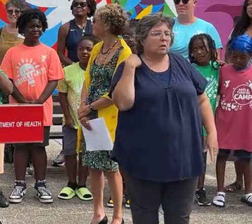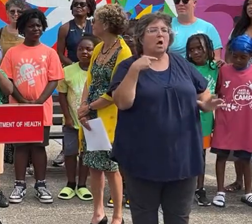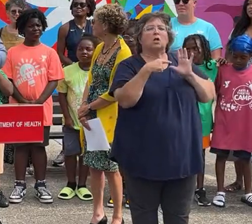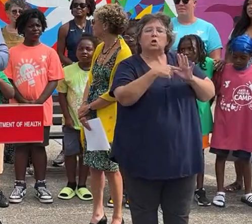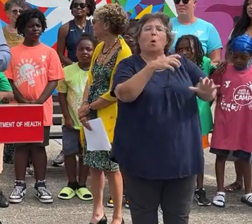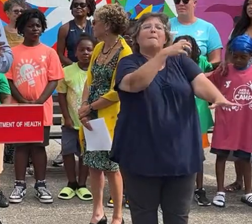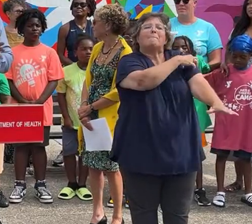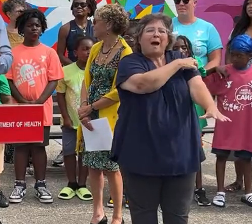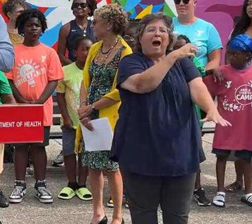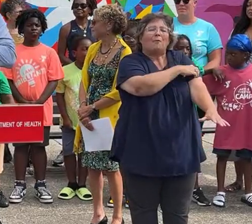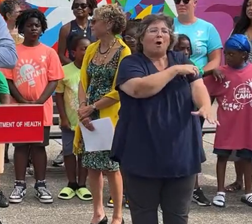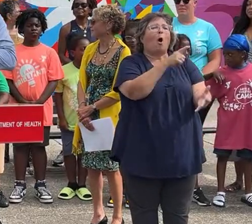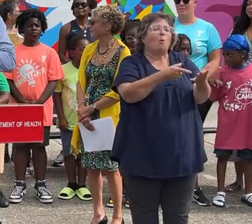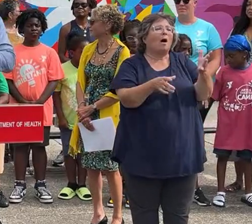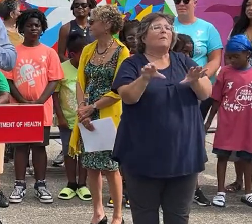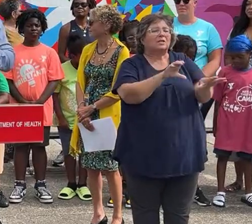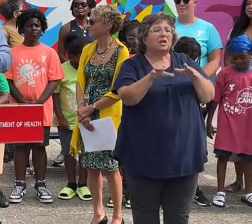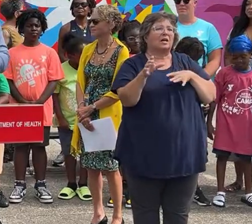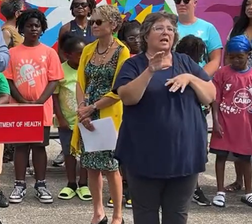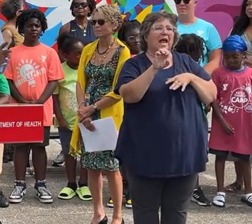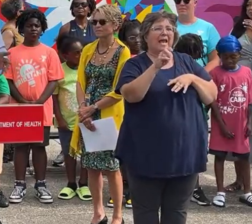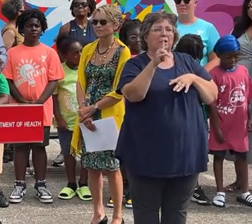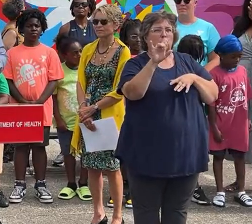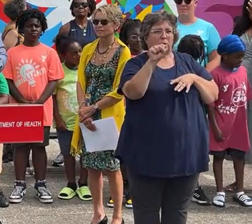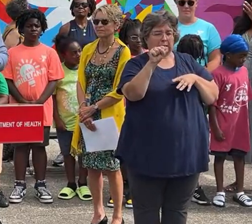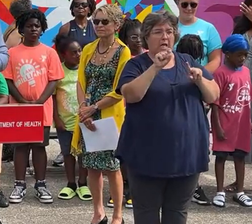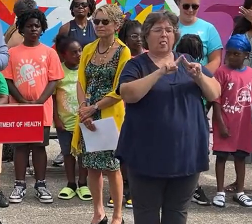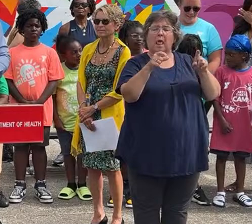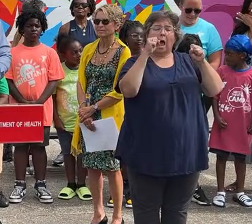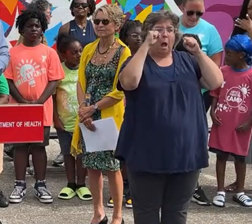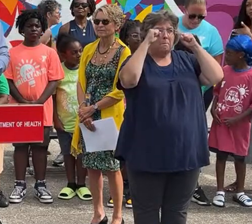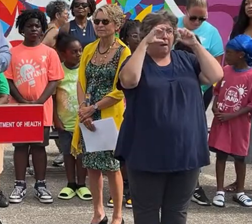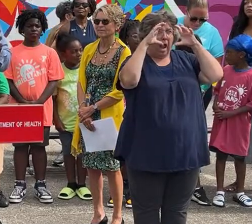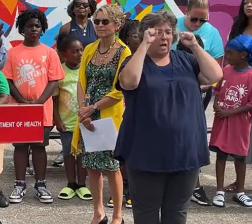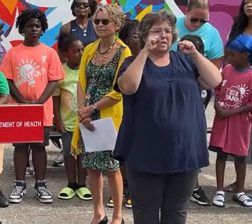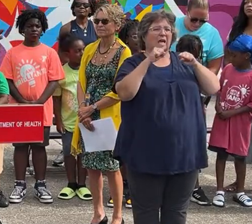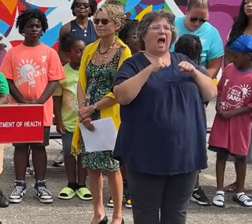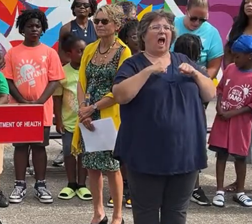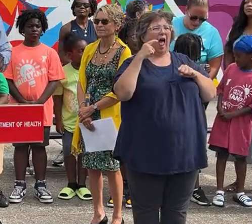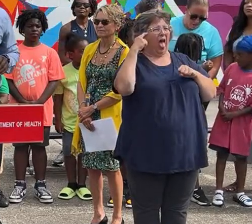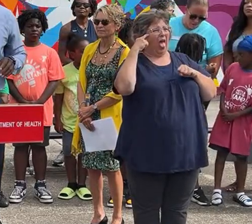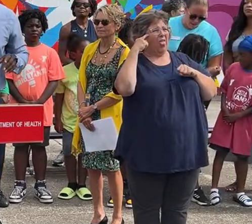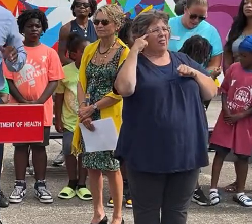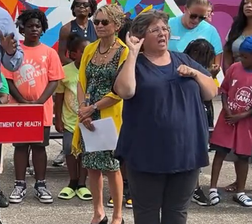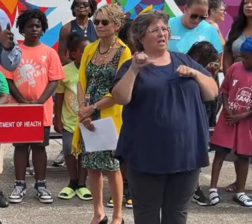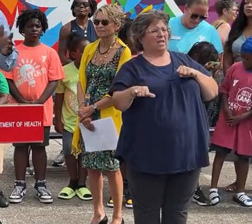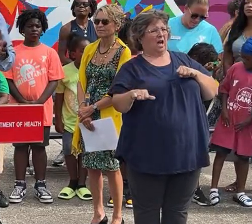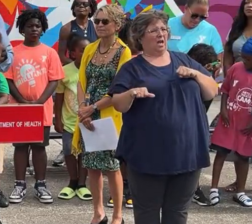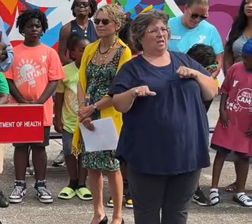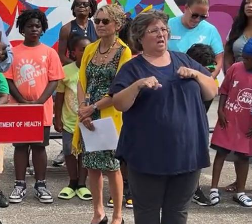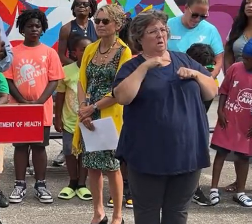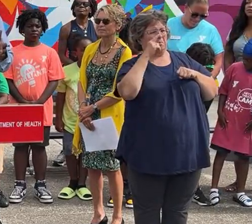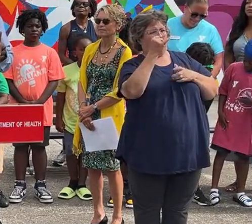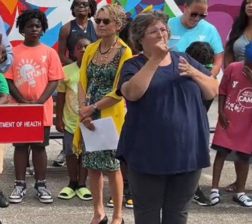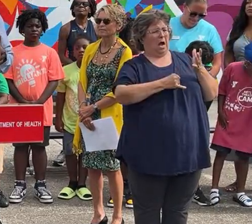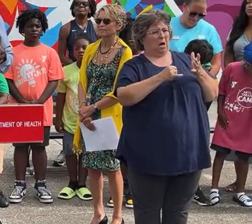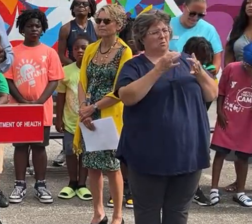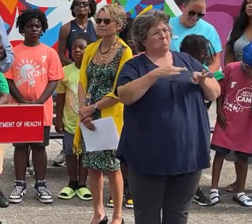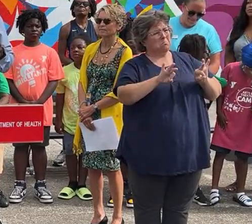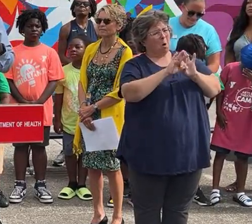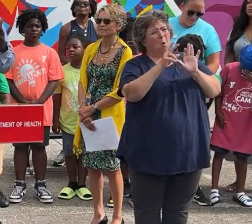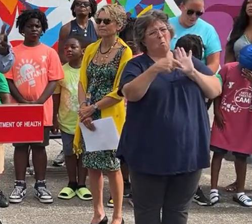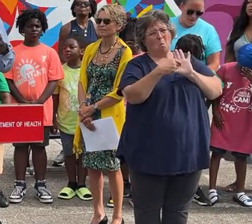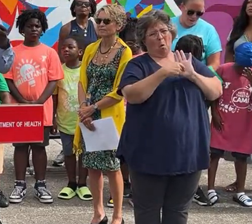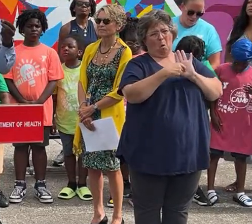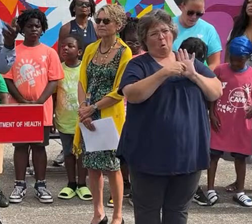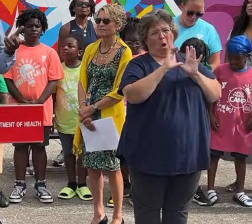the power of what's been done by Idris. I think that is amazing, and I believe that the public art plays an important role in